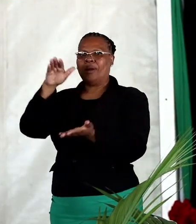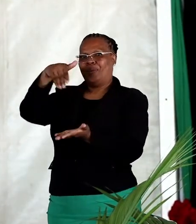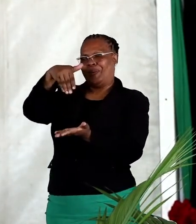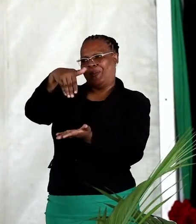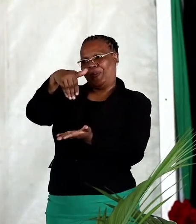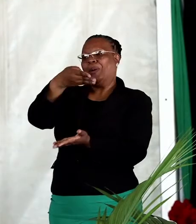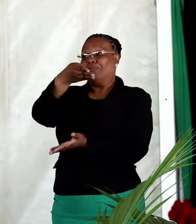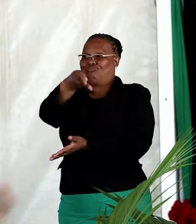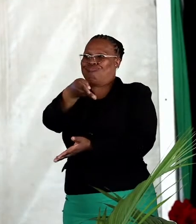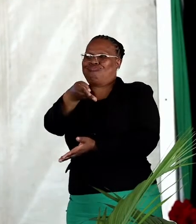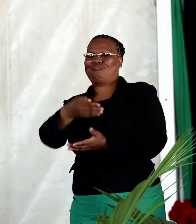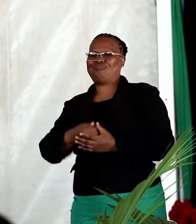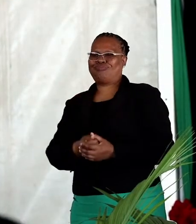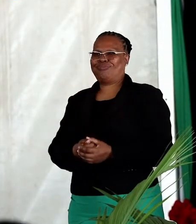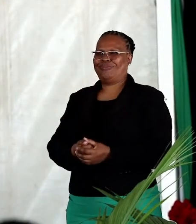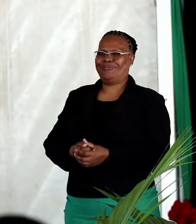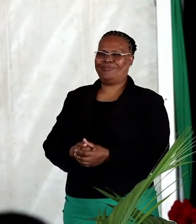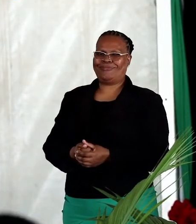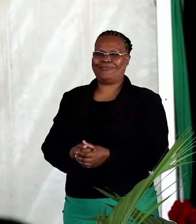apha.